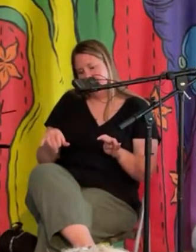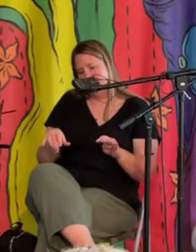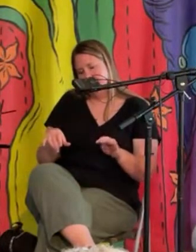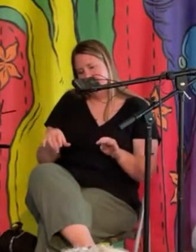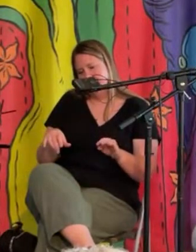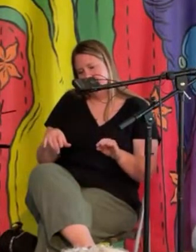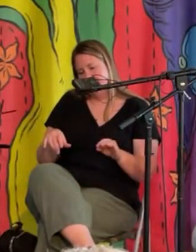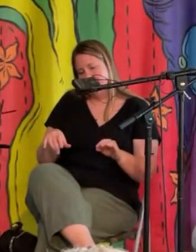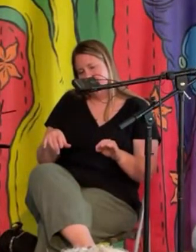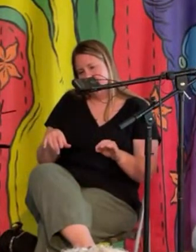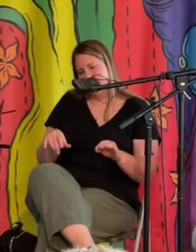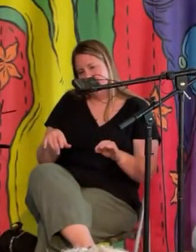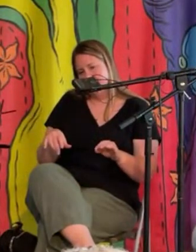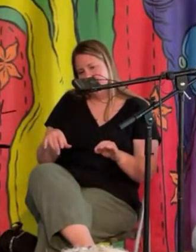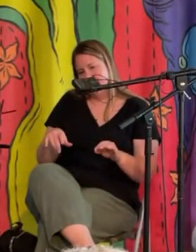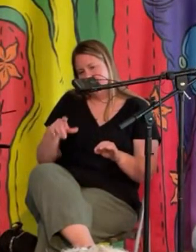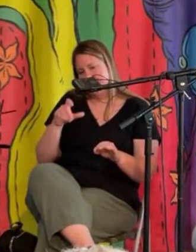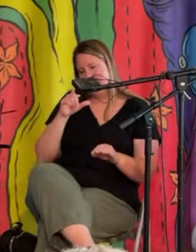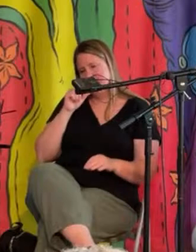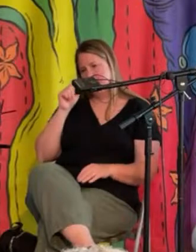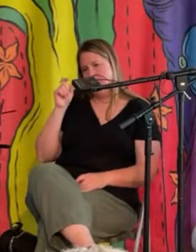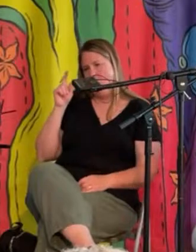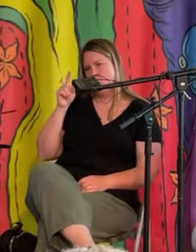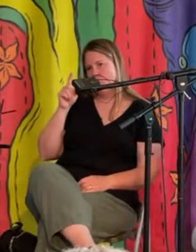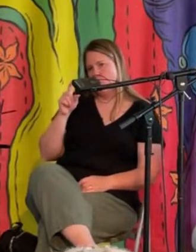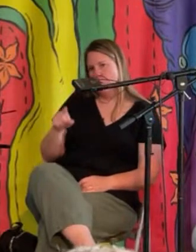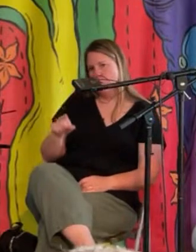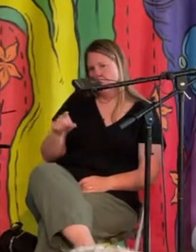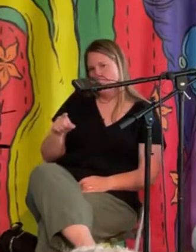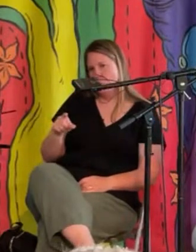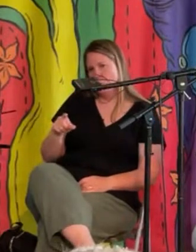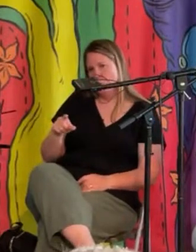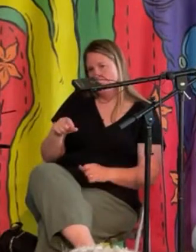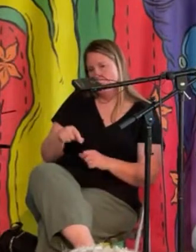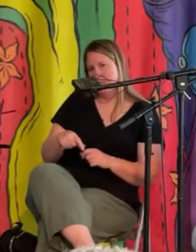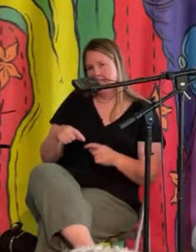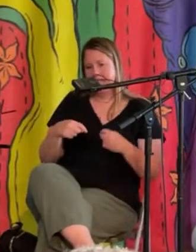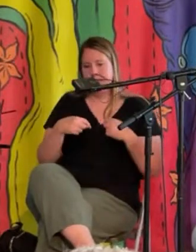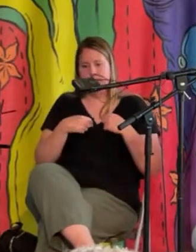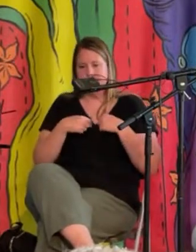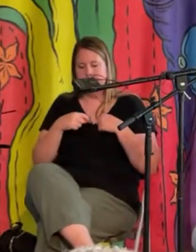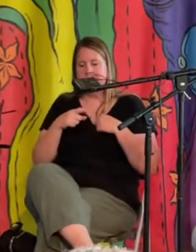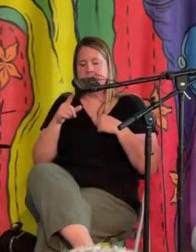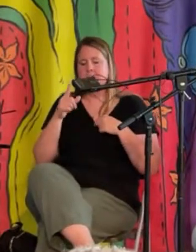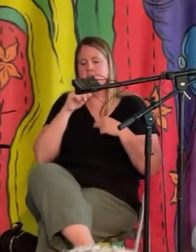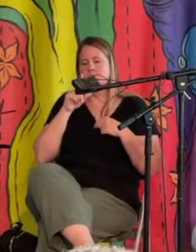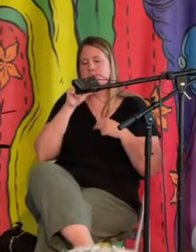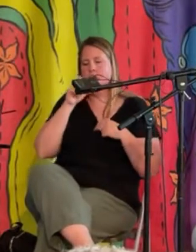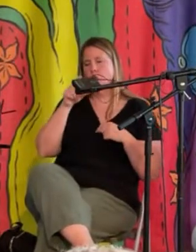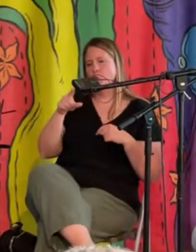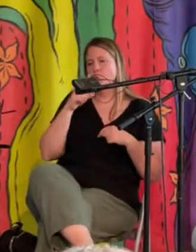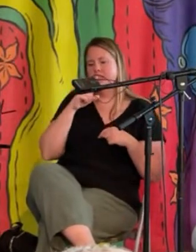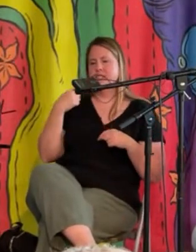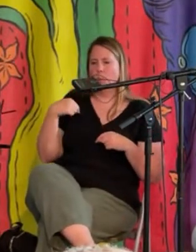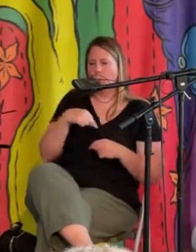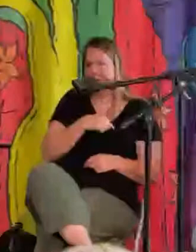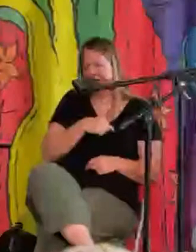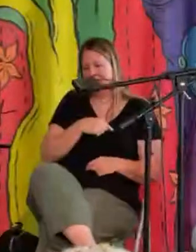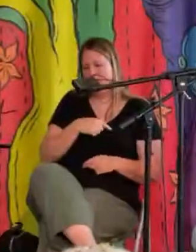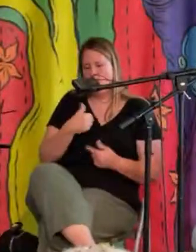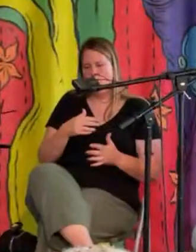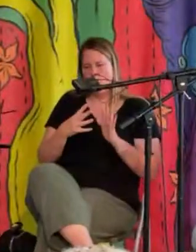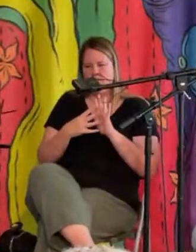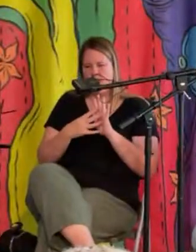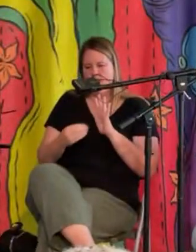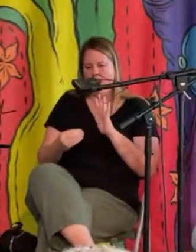you, it's we. Instead of, it's not you, it's me, if that makes sense. The copy editors, oh,